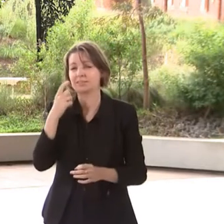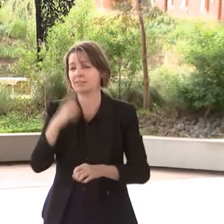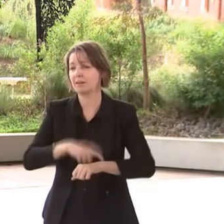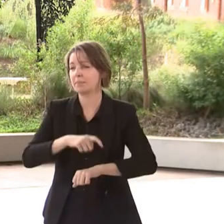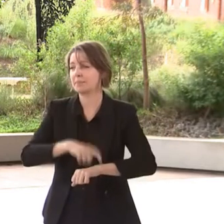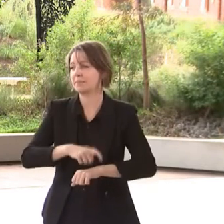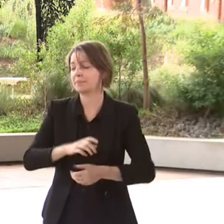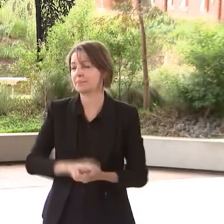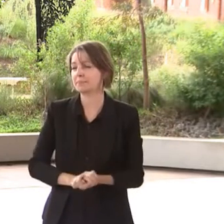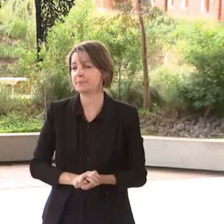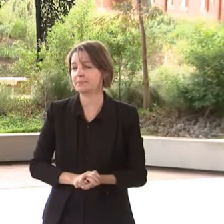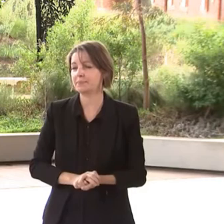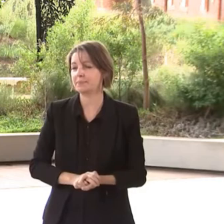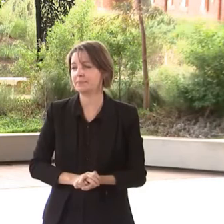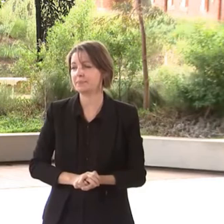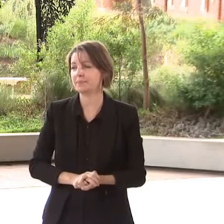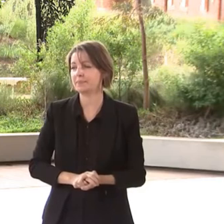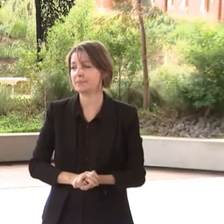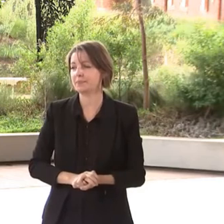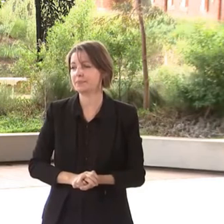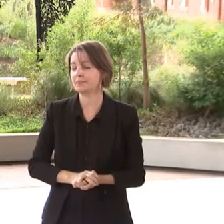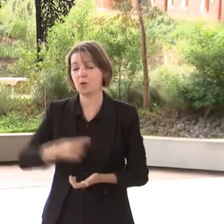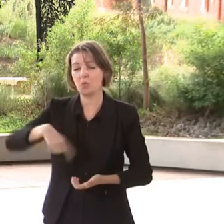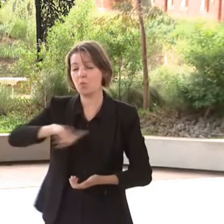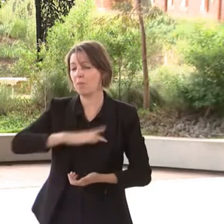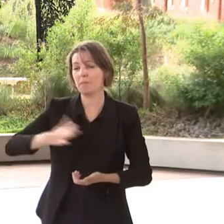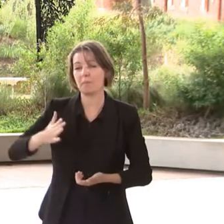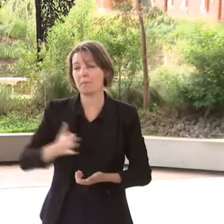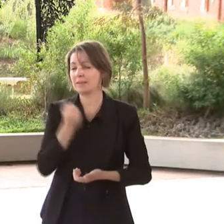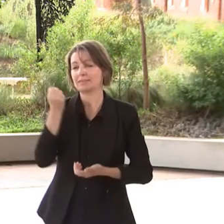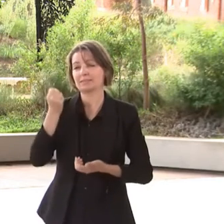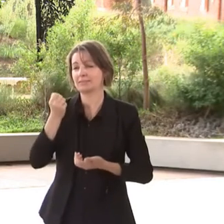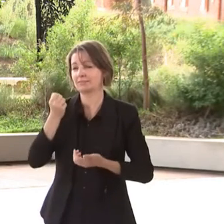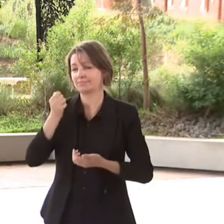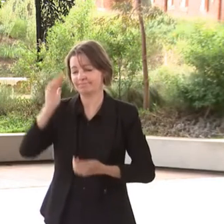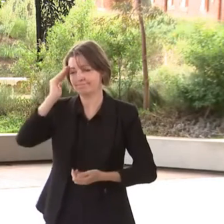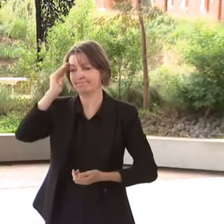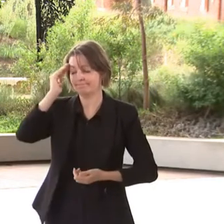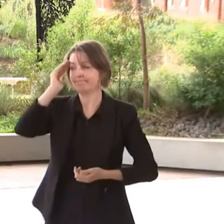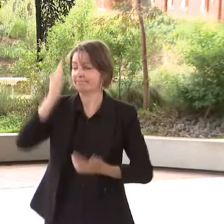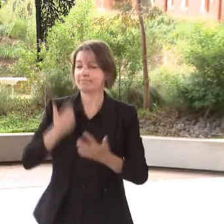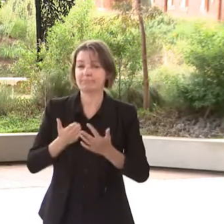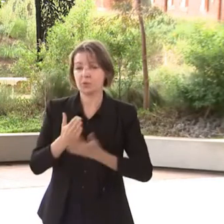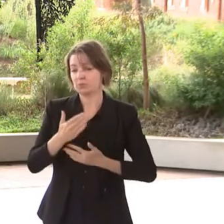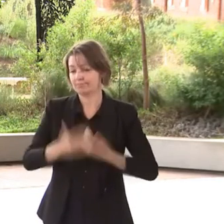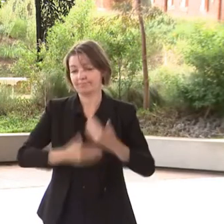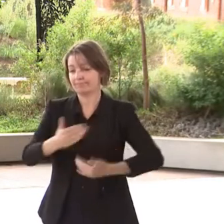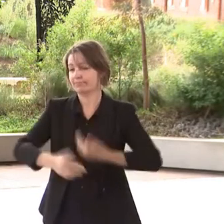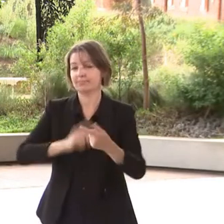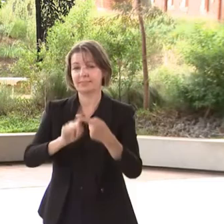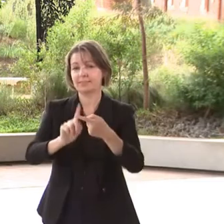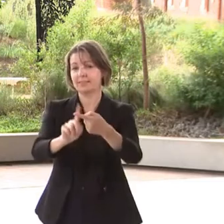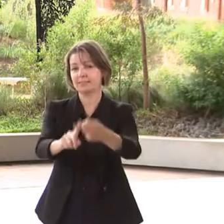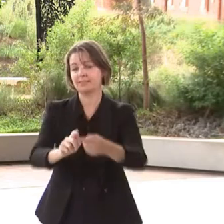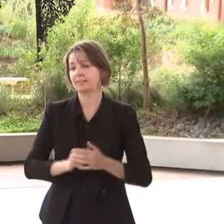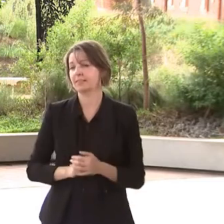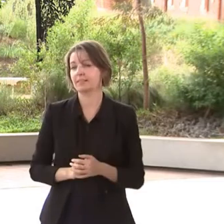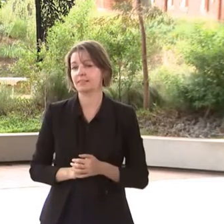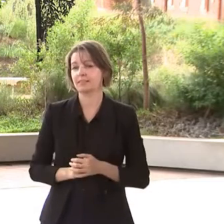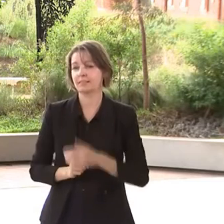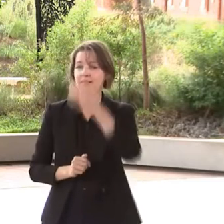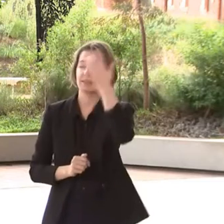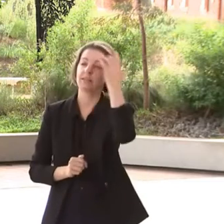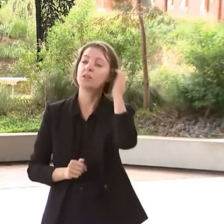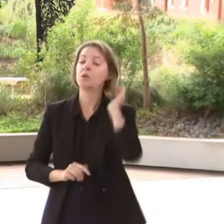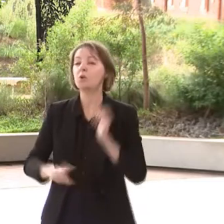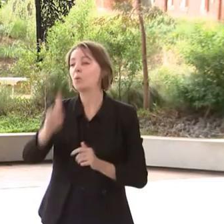we have to move. We have to move through this. And to be in a position where we say to the